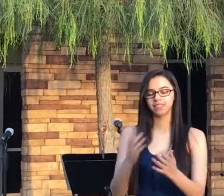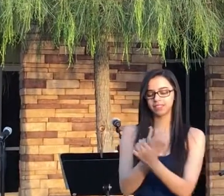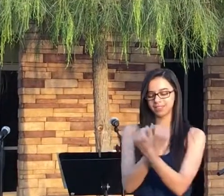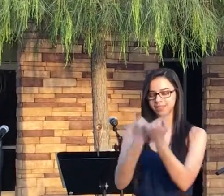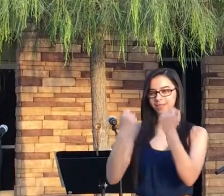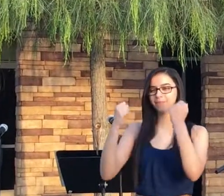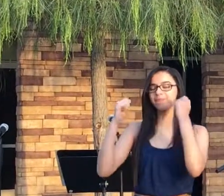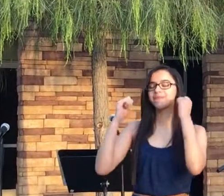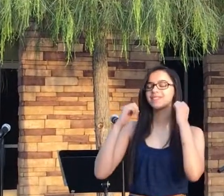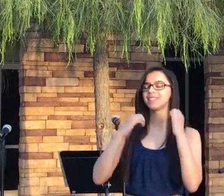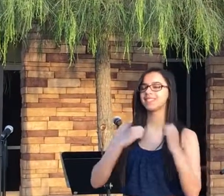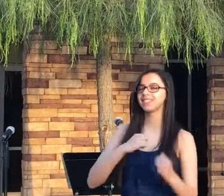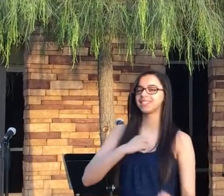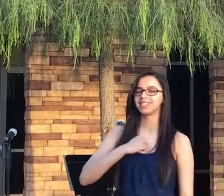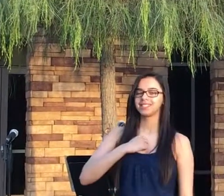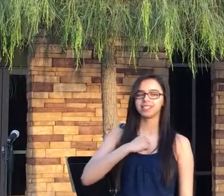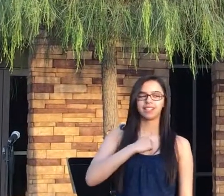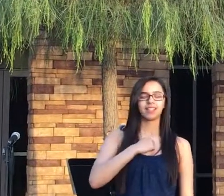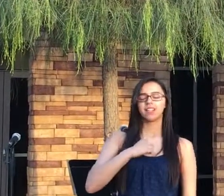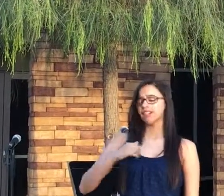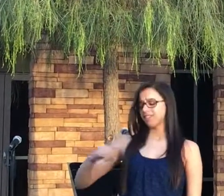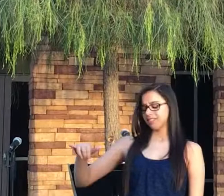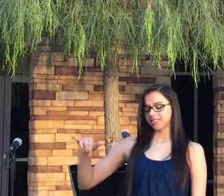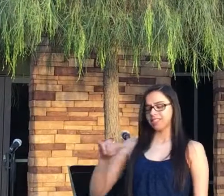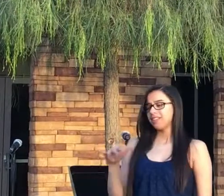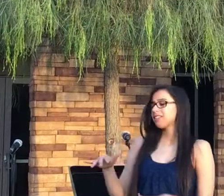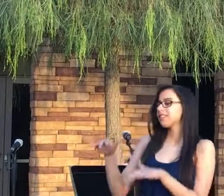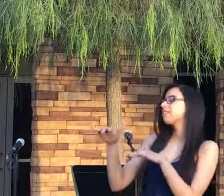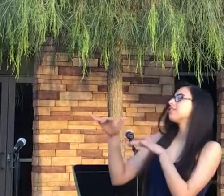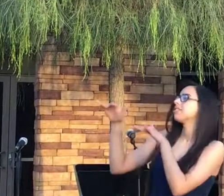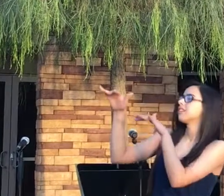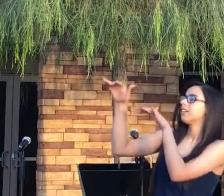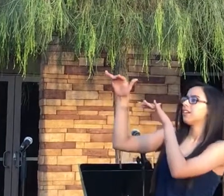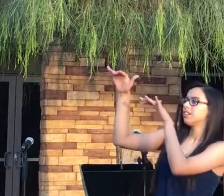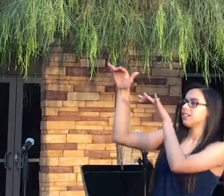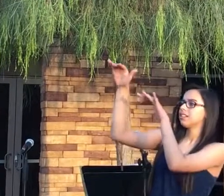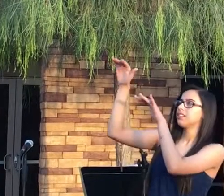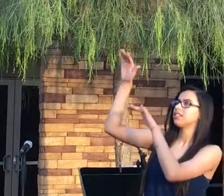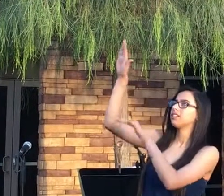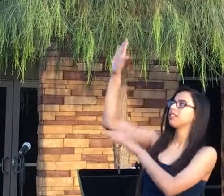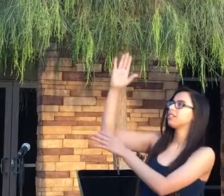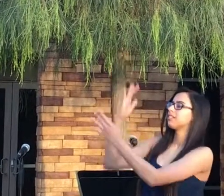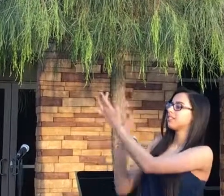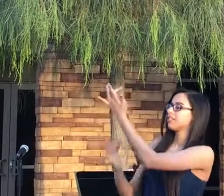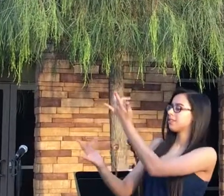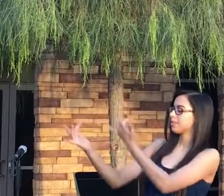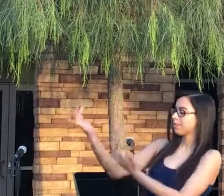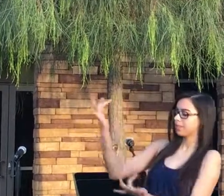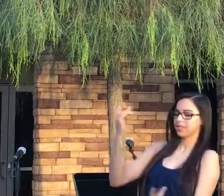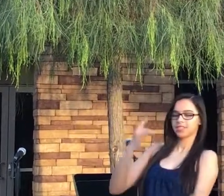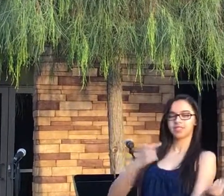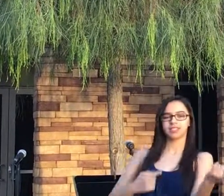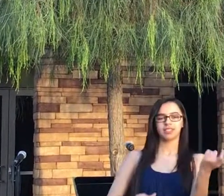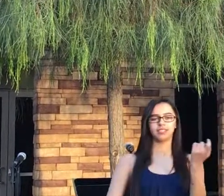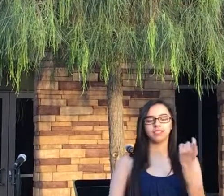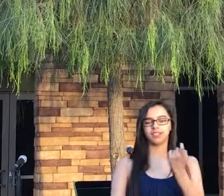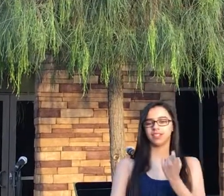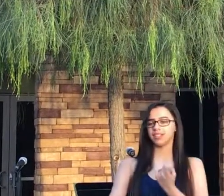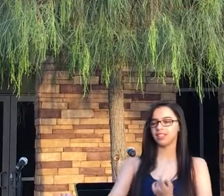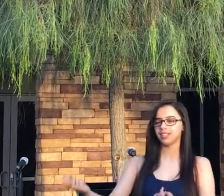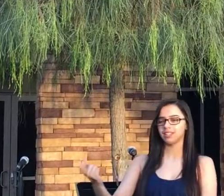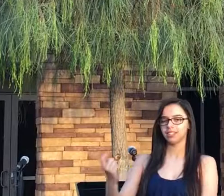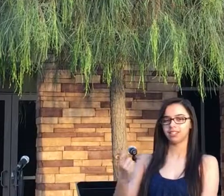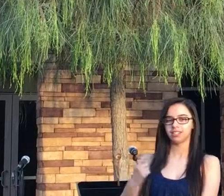has ransomed me. And like a flood, His mercy